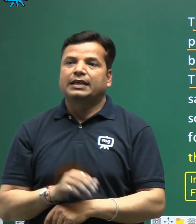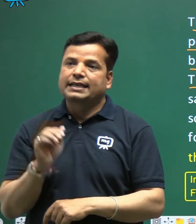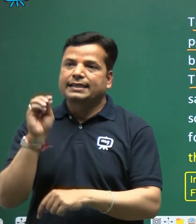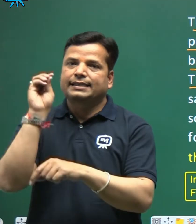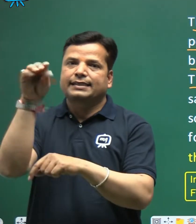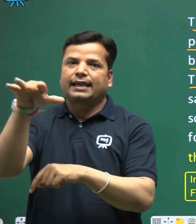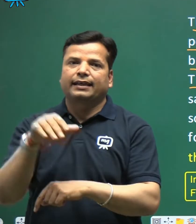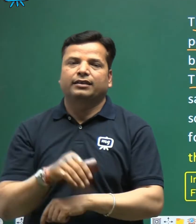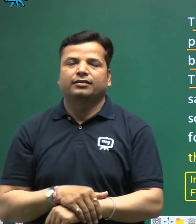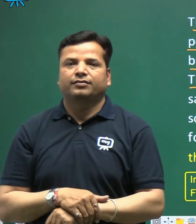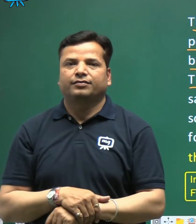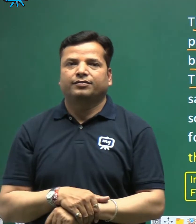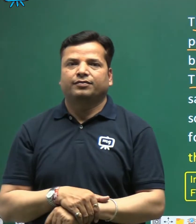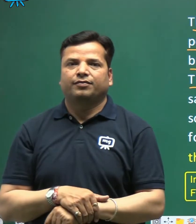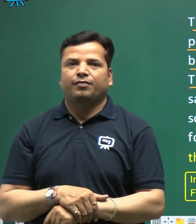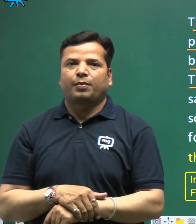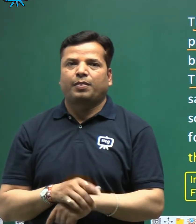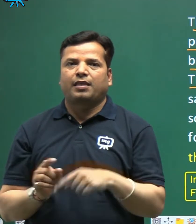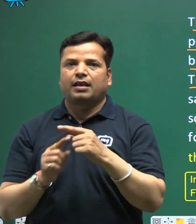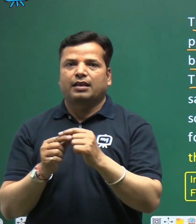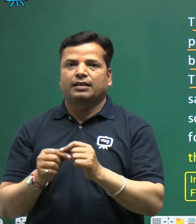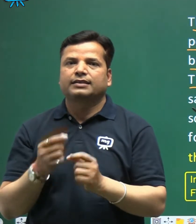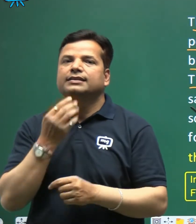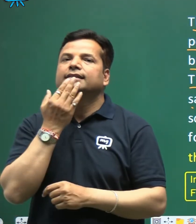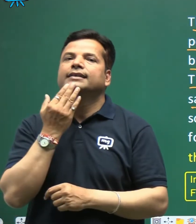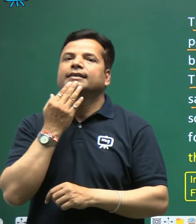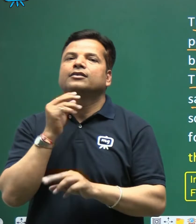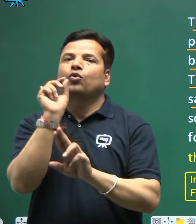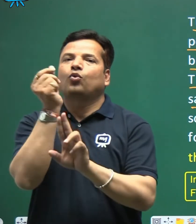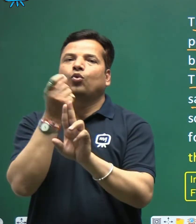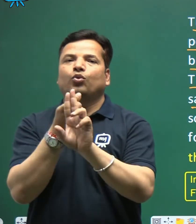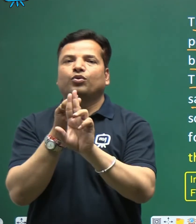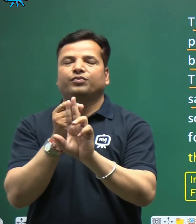sent the sapphire